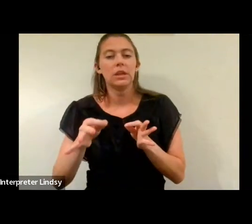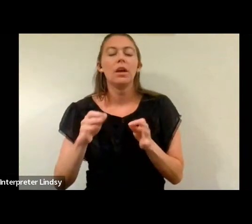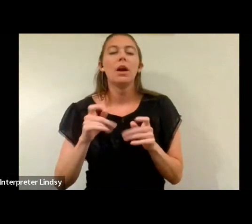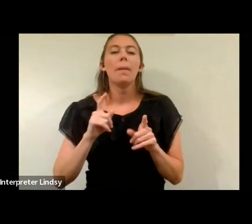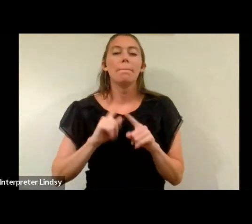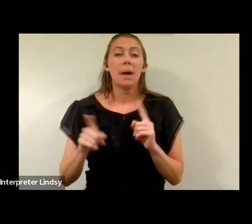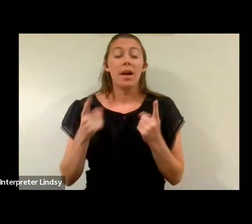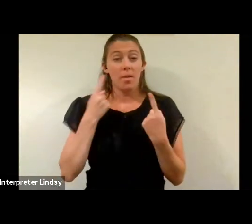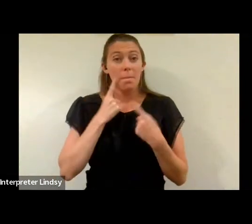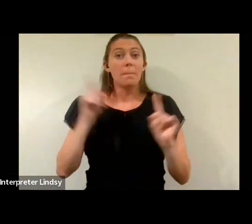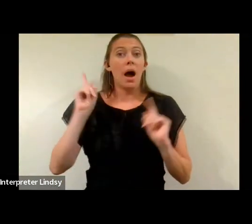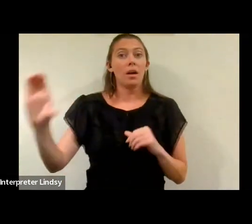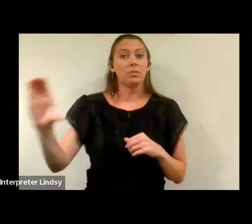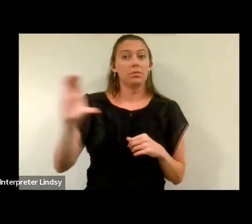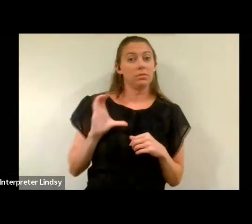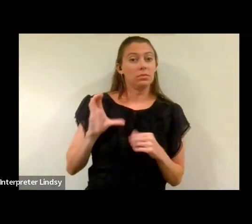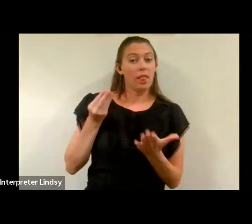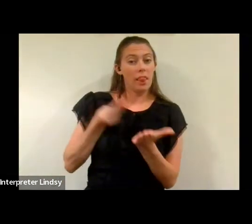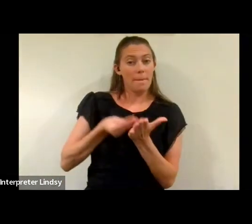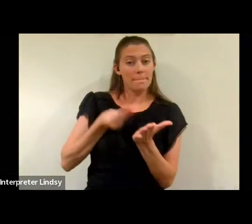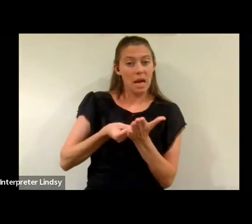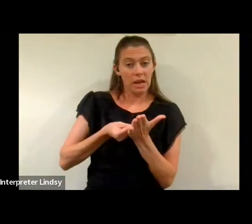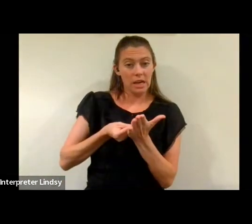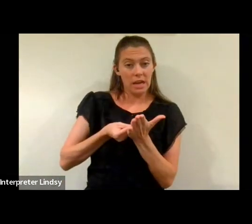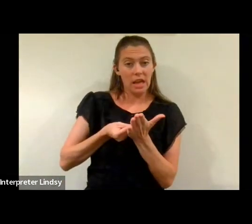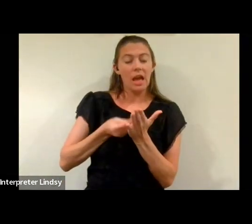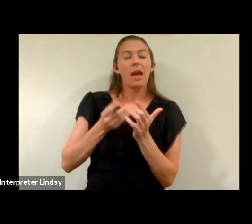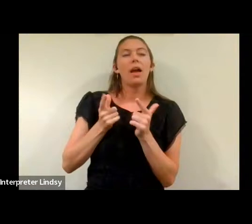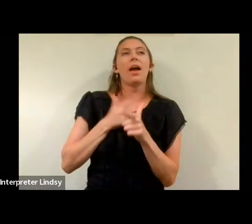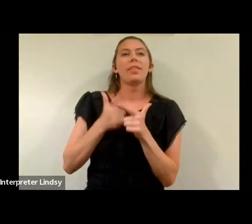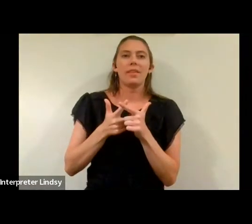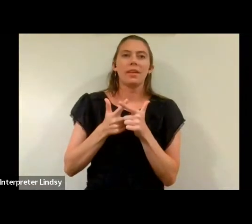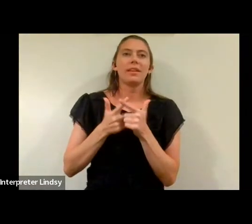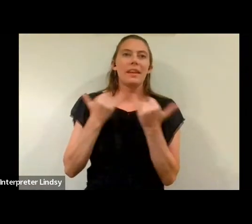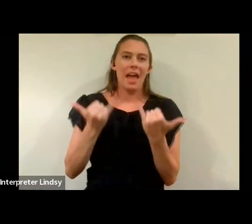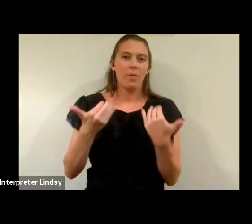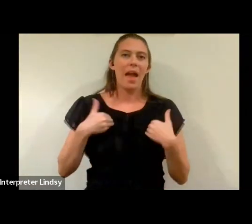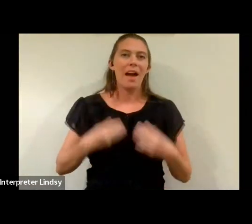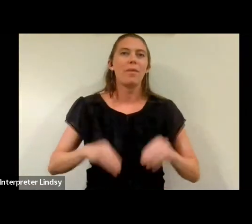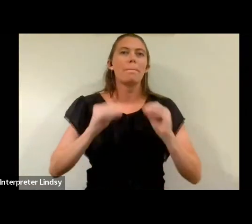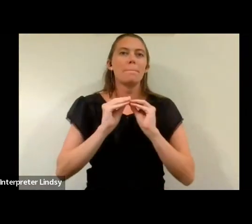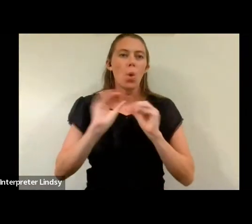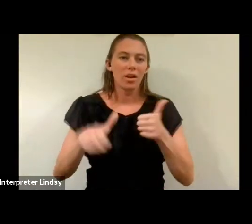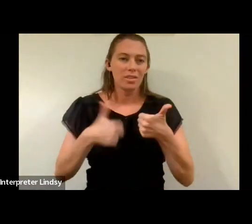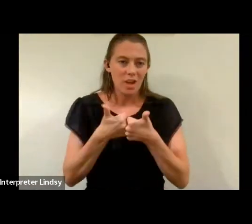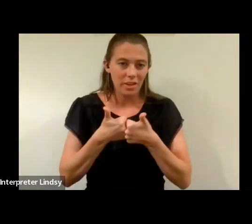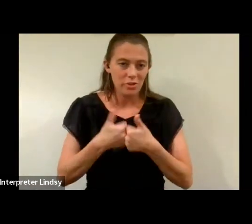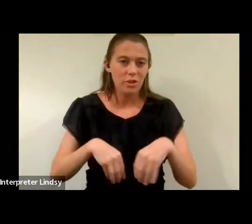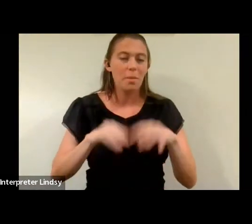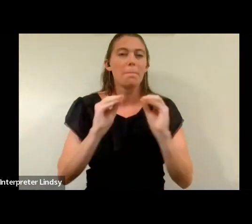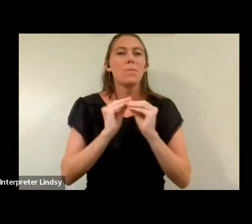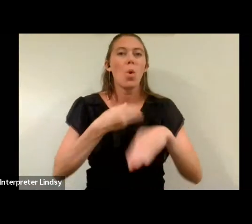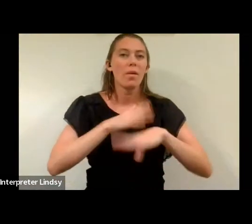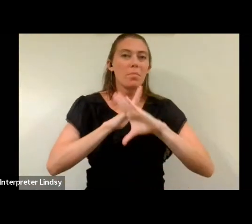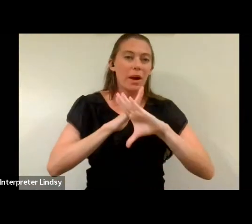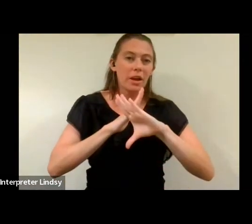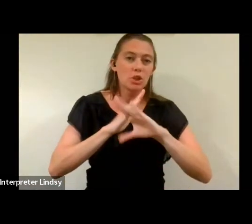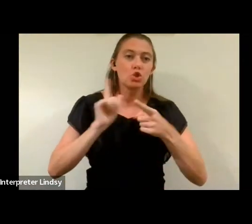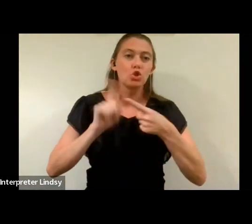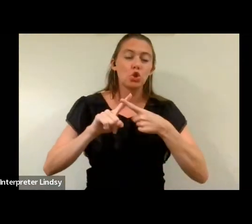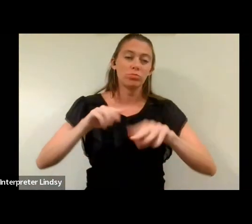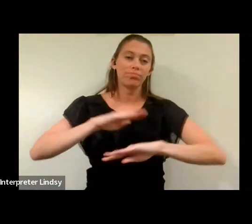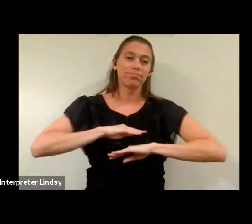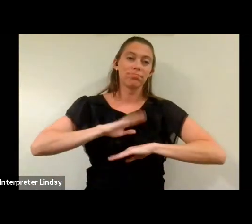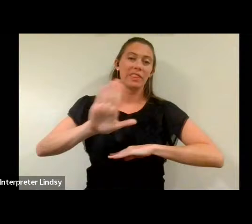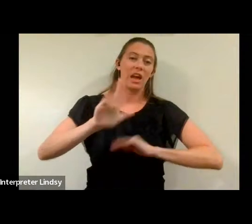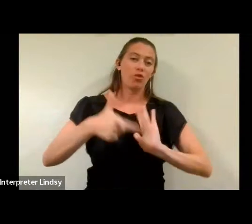to, jump more barriers and hoops to meet the requirement. And I have voiced this. I'm coming